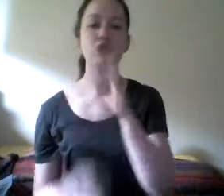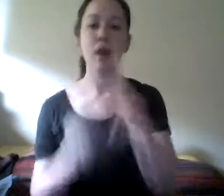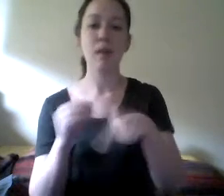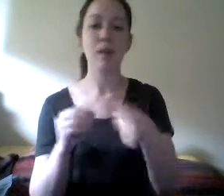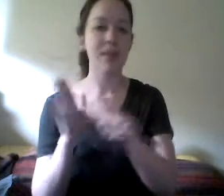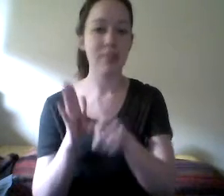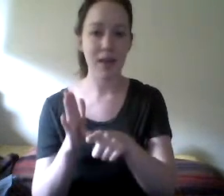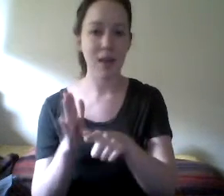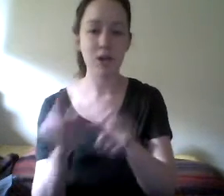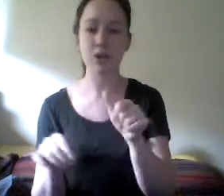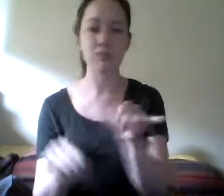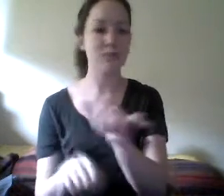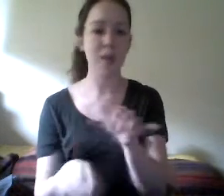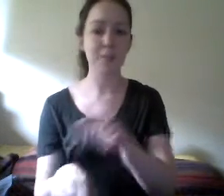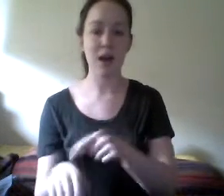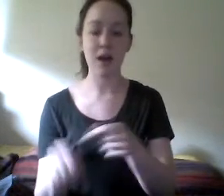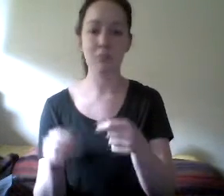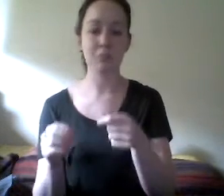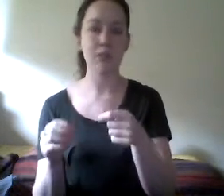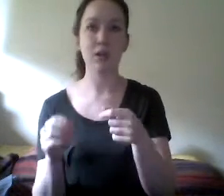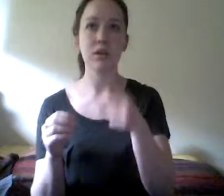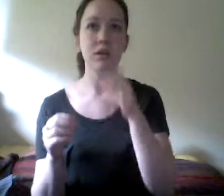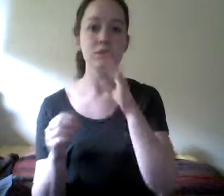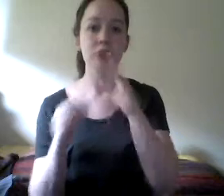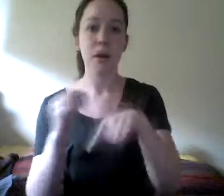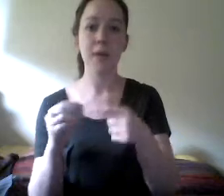about number lines.